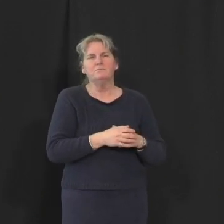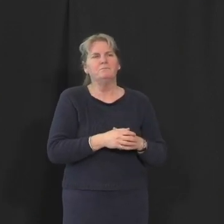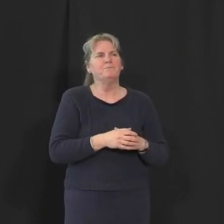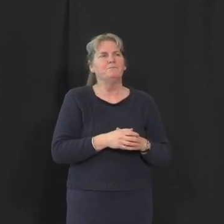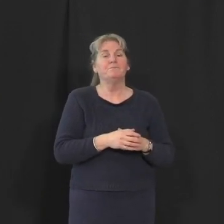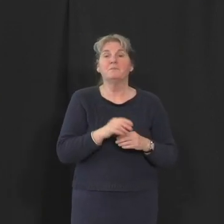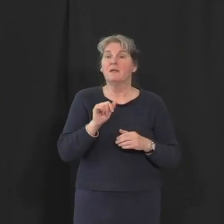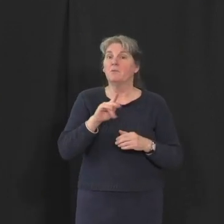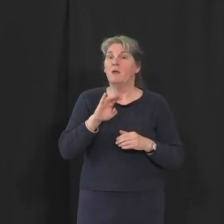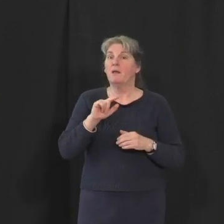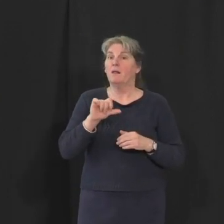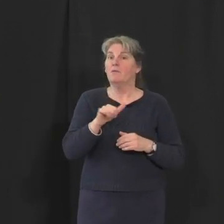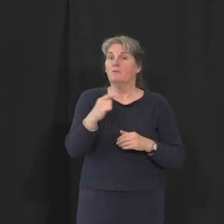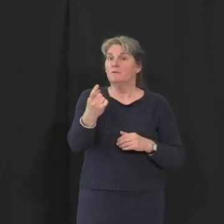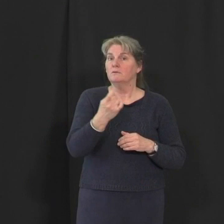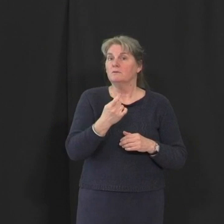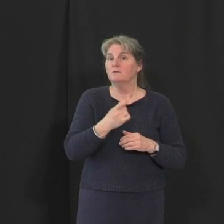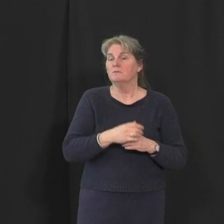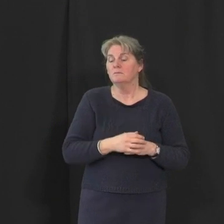Follow-up, Gabrielle?